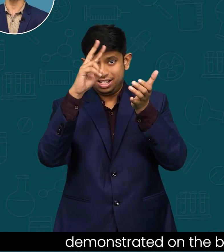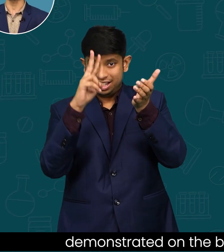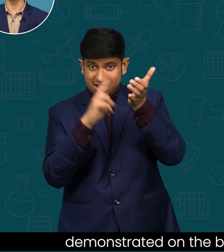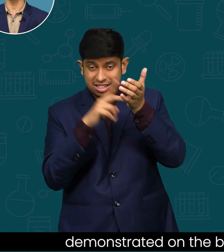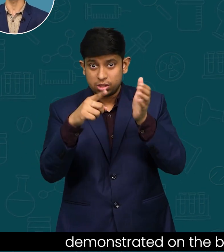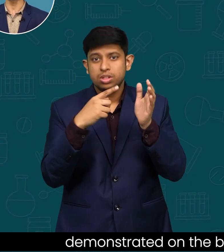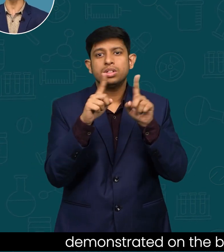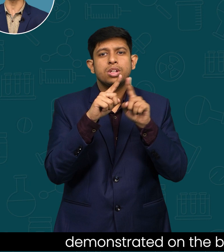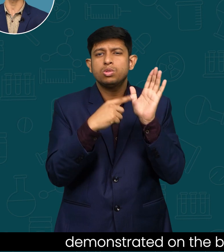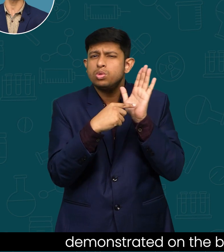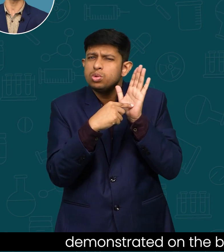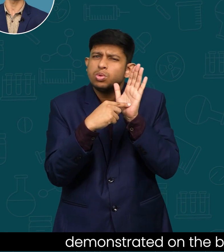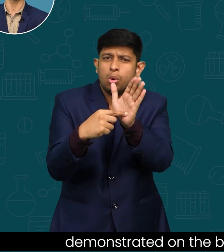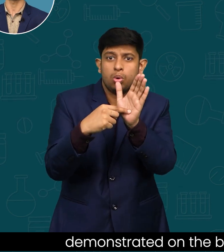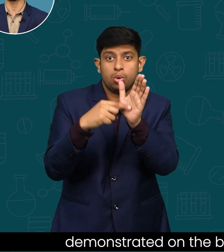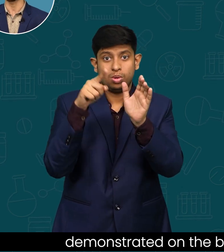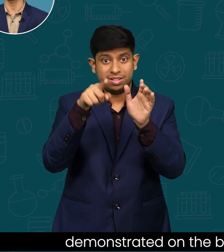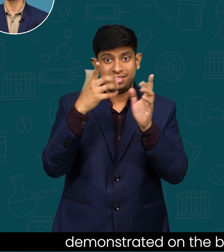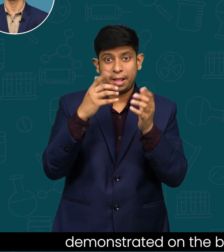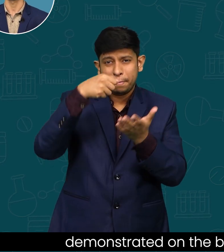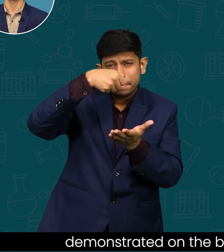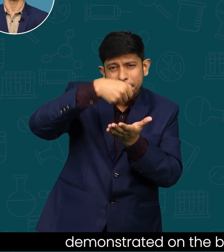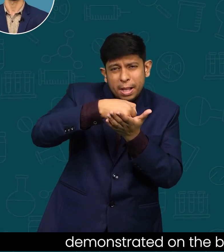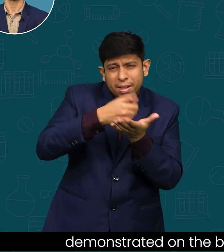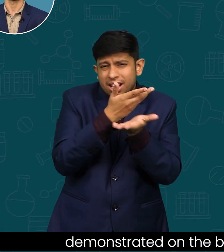demonstrated on the basis of these experiments that